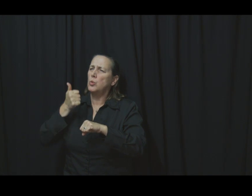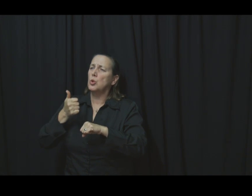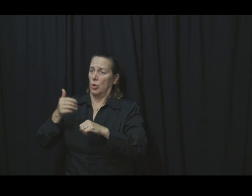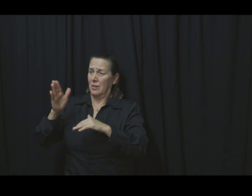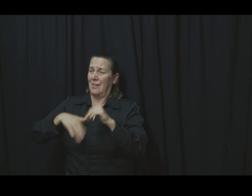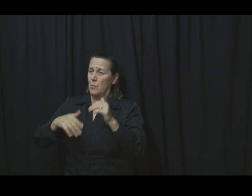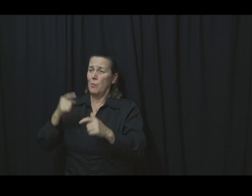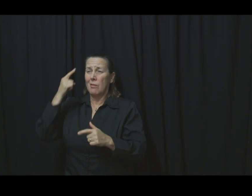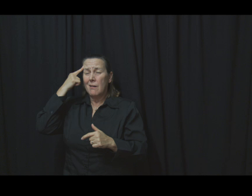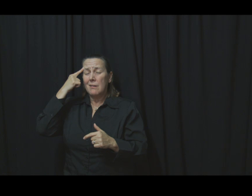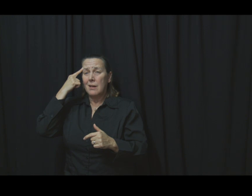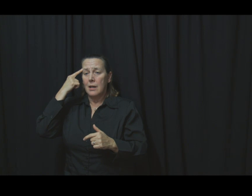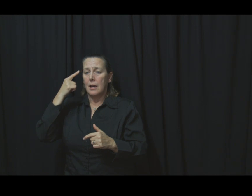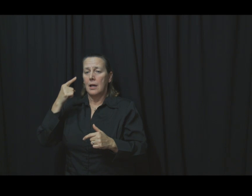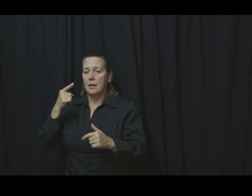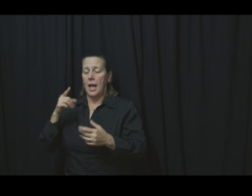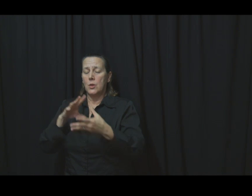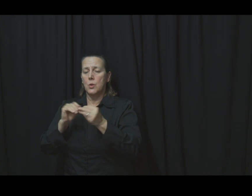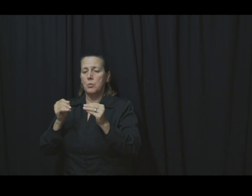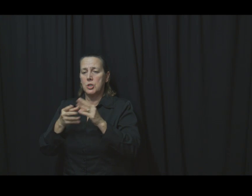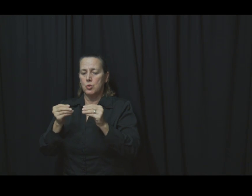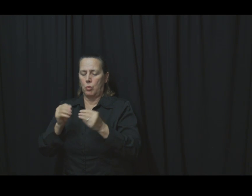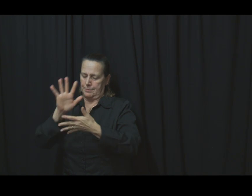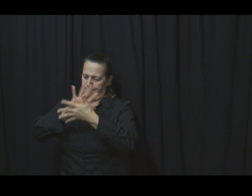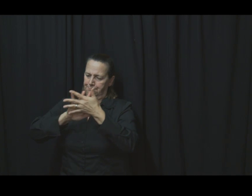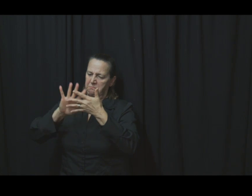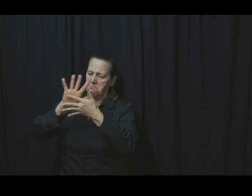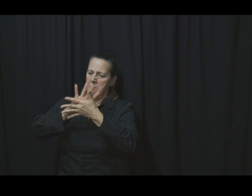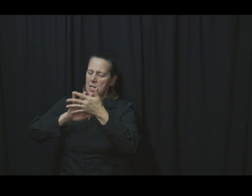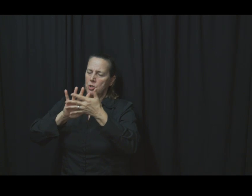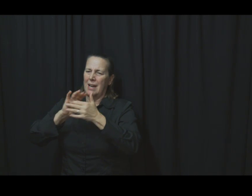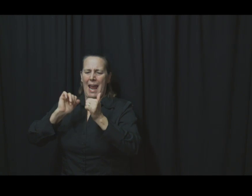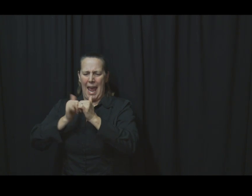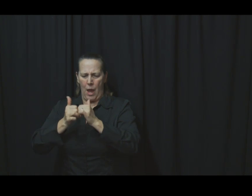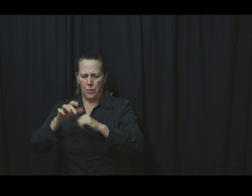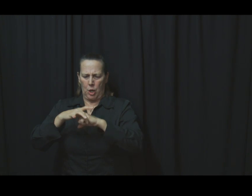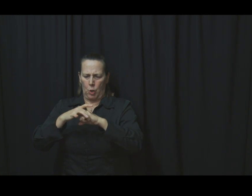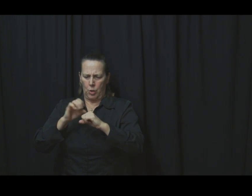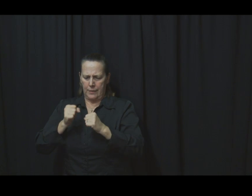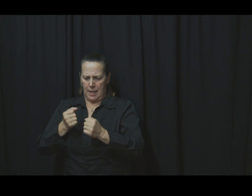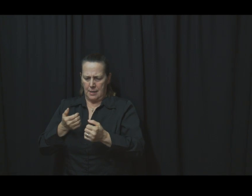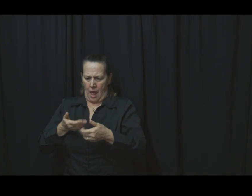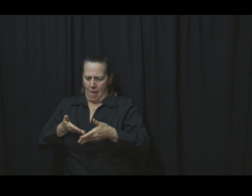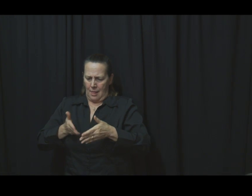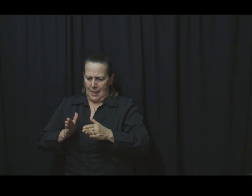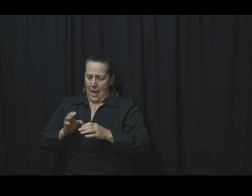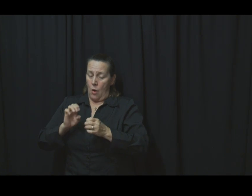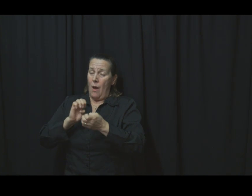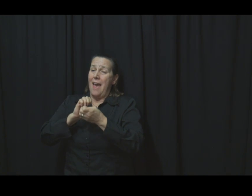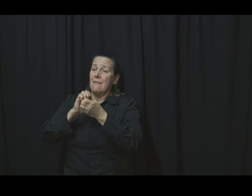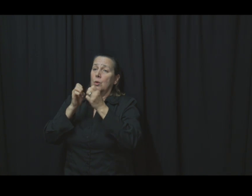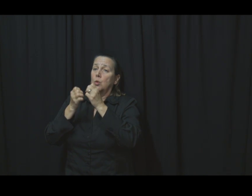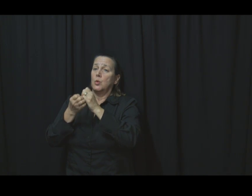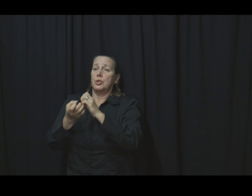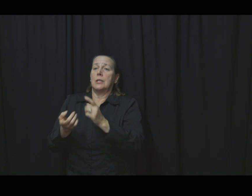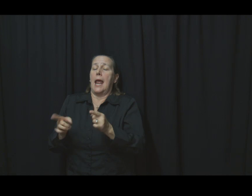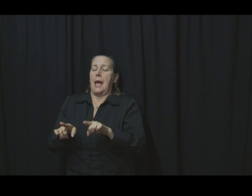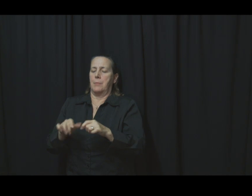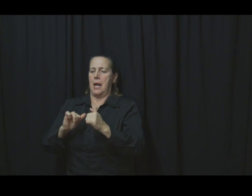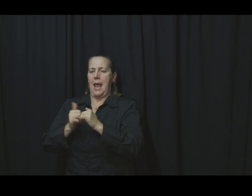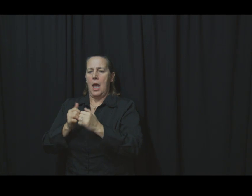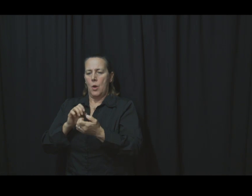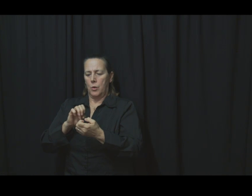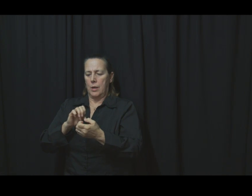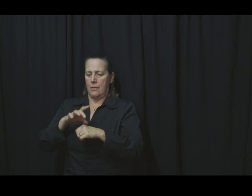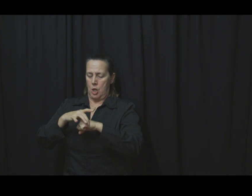story, there was a mystery as to how the Earth could be old enough to allow evolution to have taken place. How could the Earth